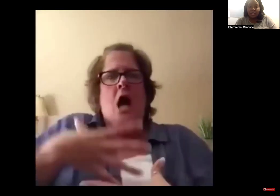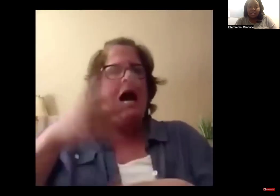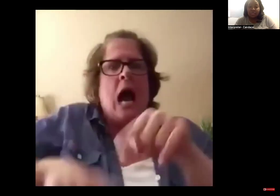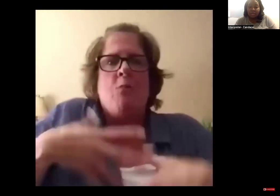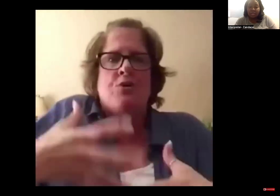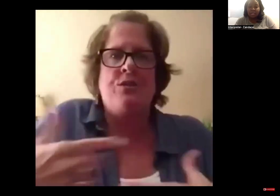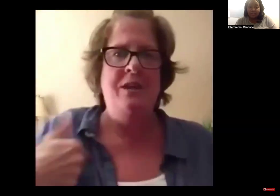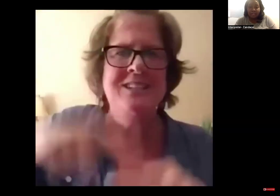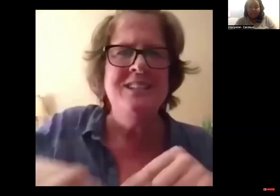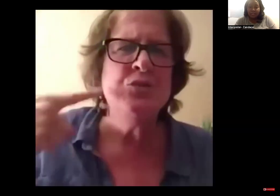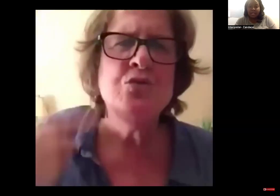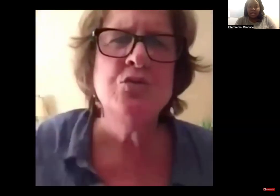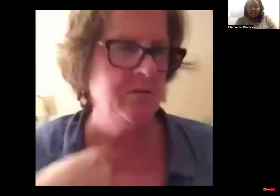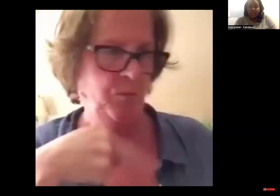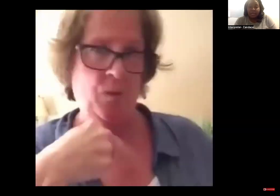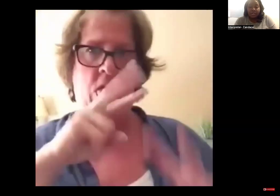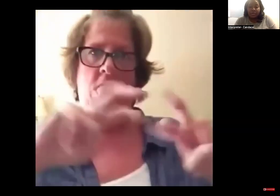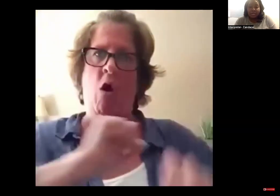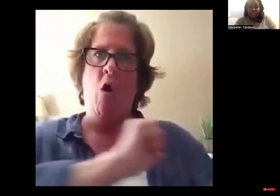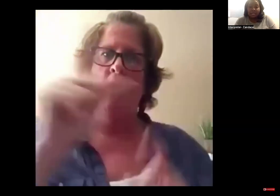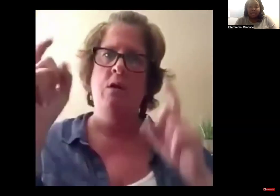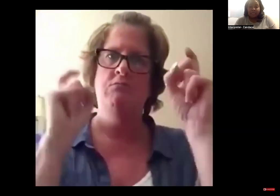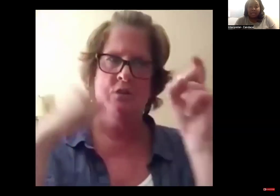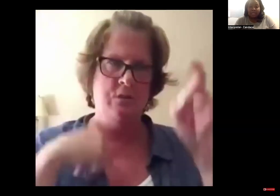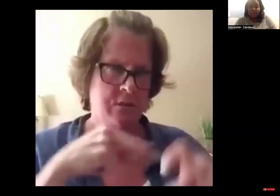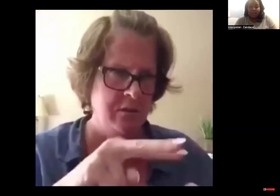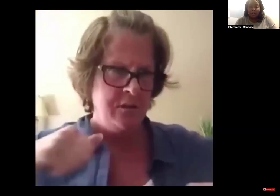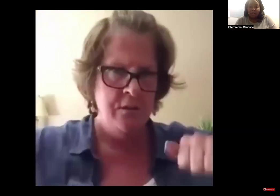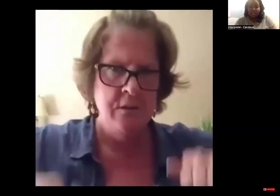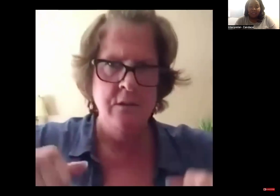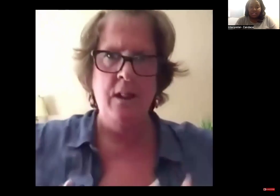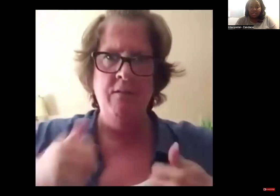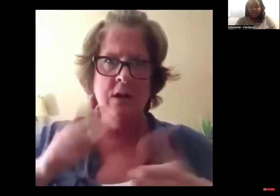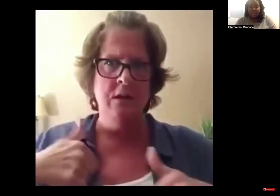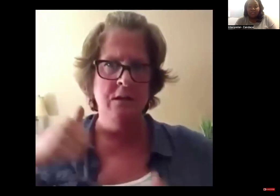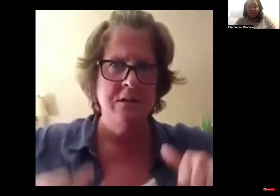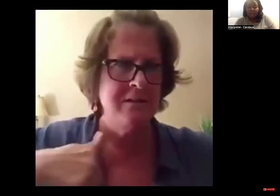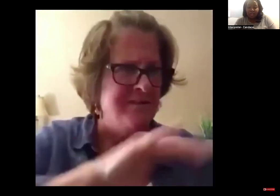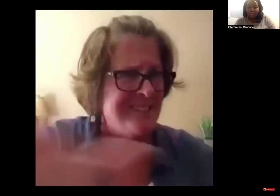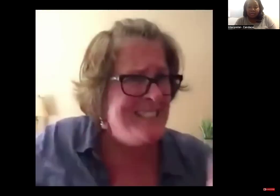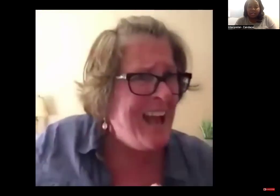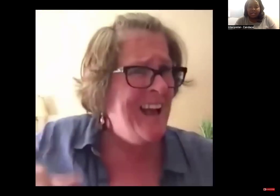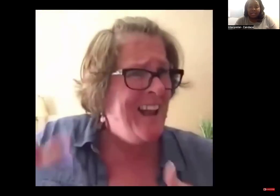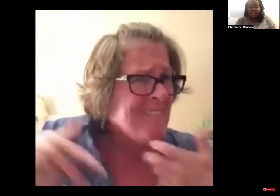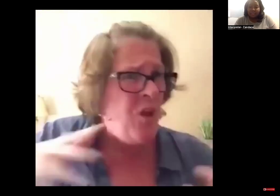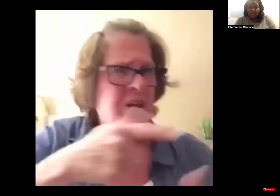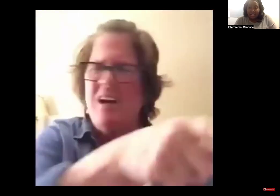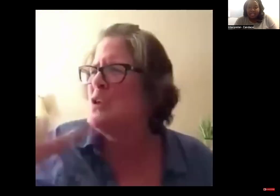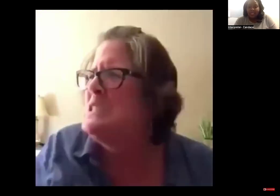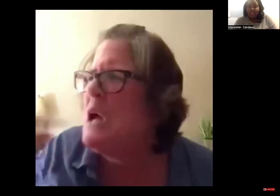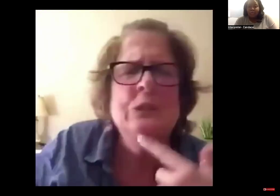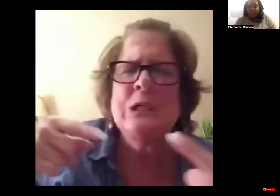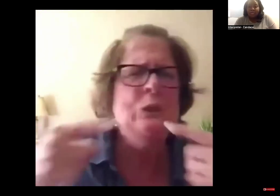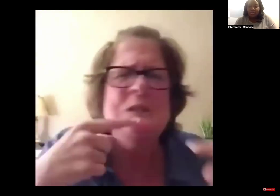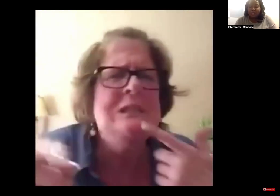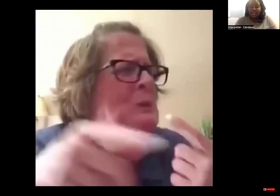husband was over here screaming and huffing and puffing, and we couldn't do anything because of all the facial expression. He felt awkward and he